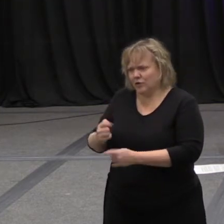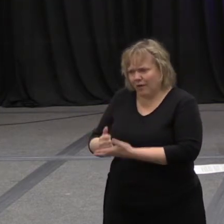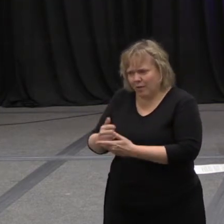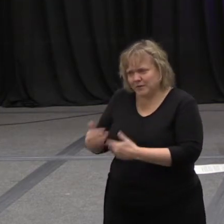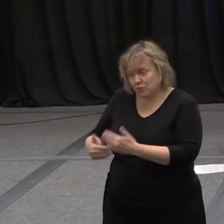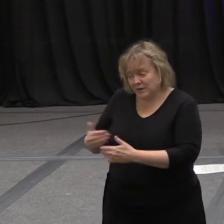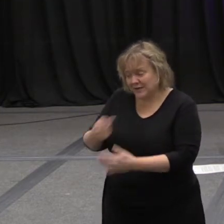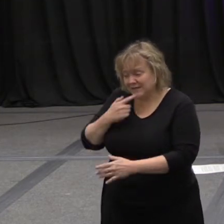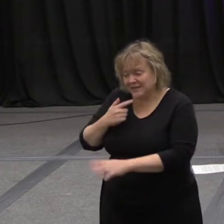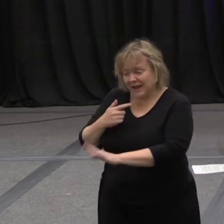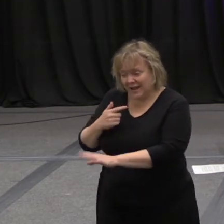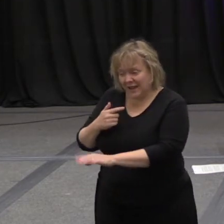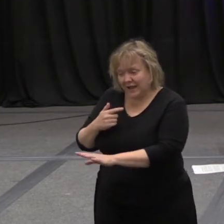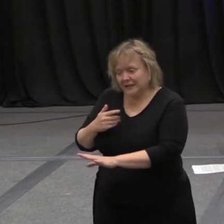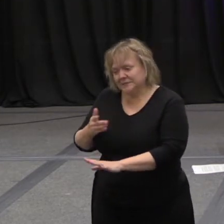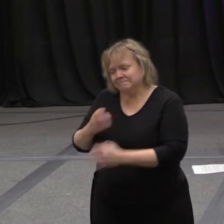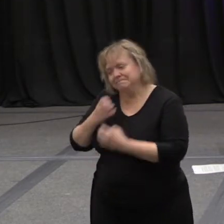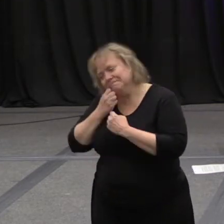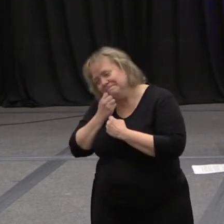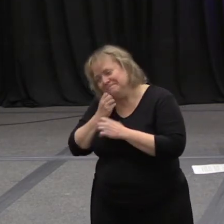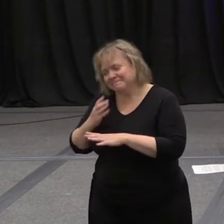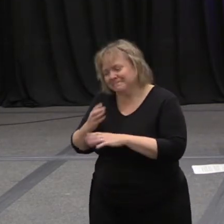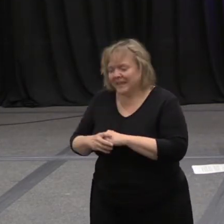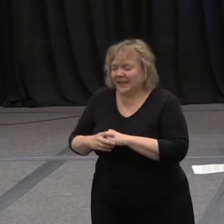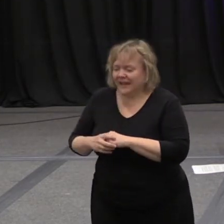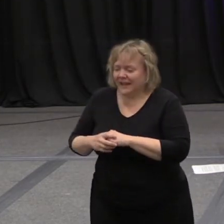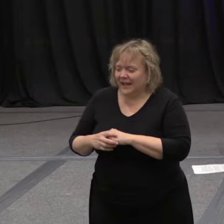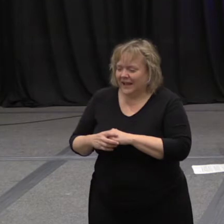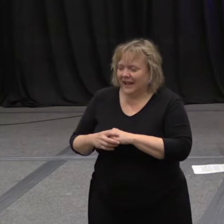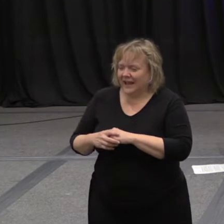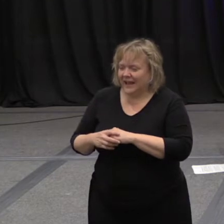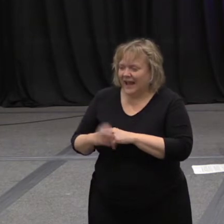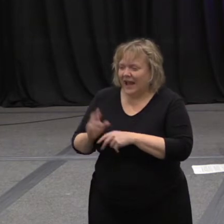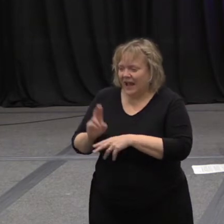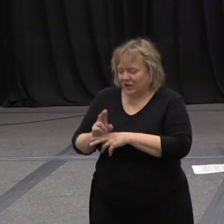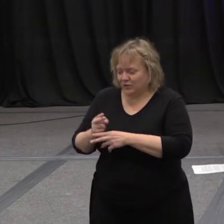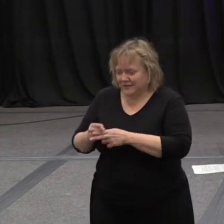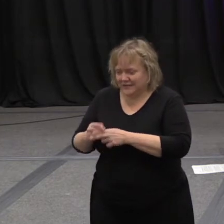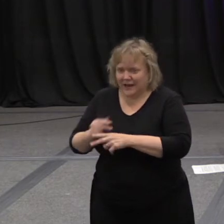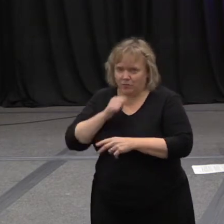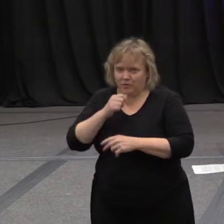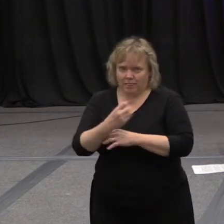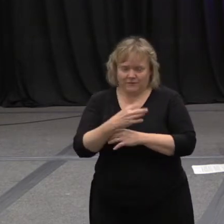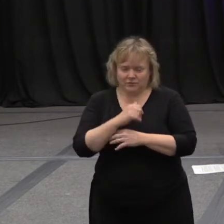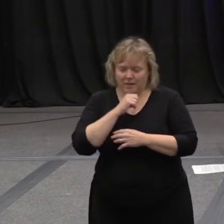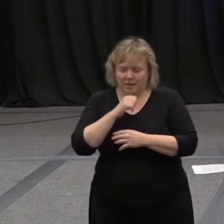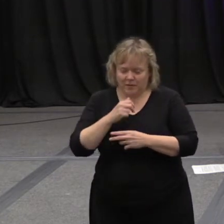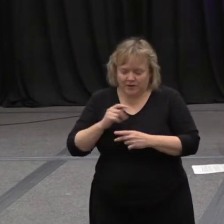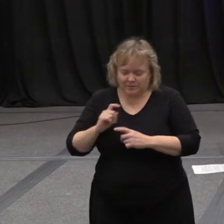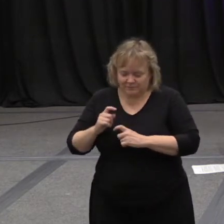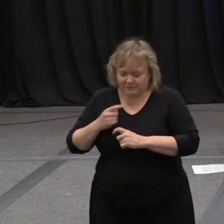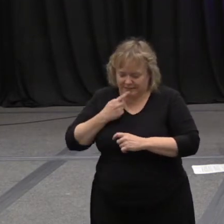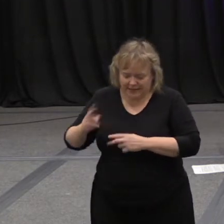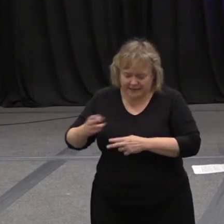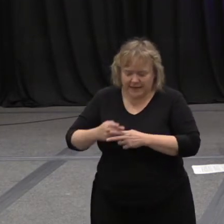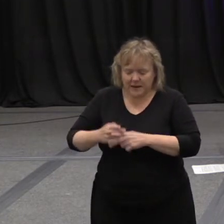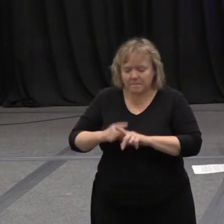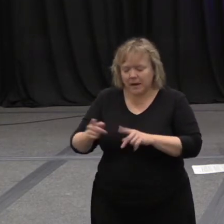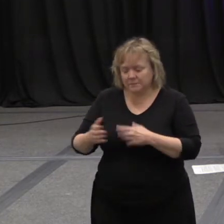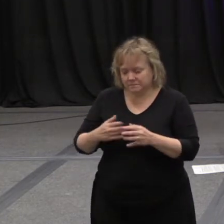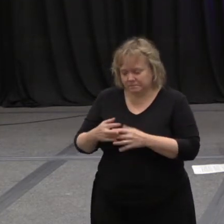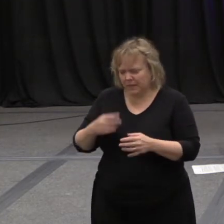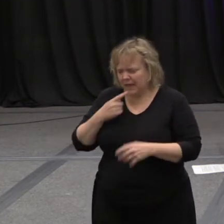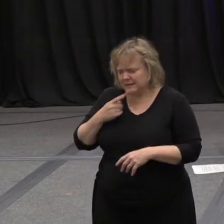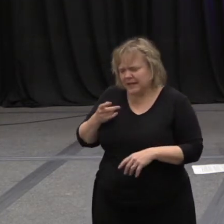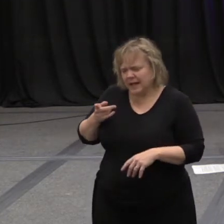okay, my darling child, I used his name, but we're being live streamed, so I'm not going to name them. I said to